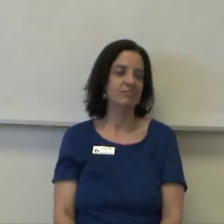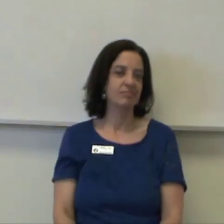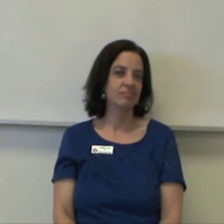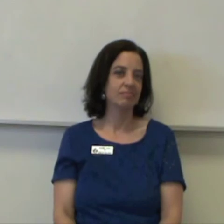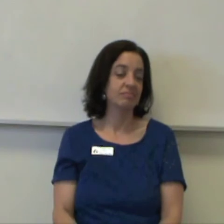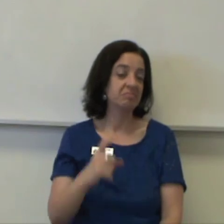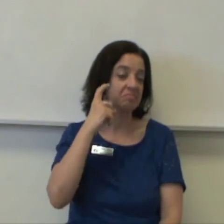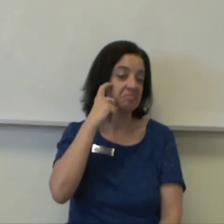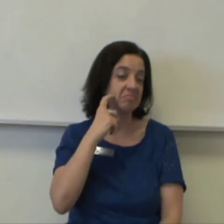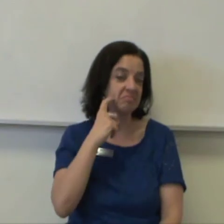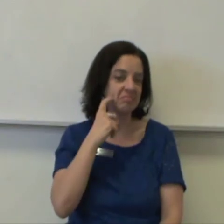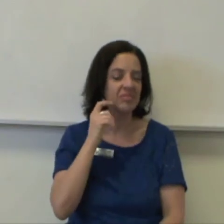Scar.